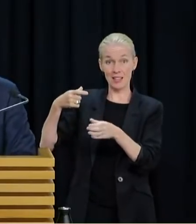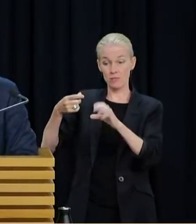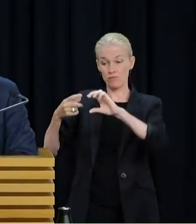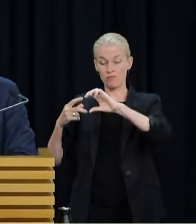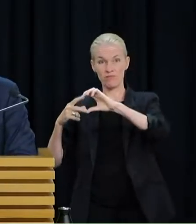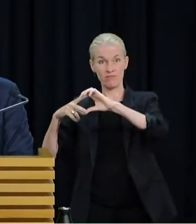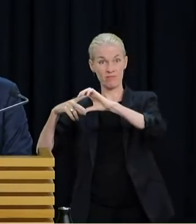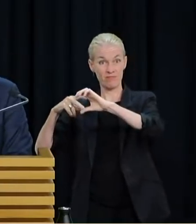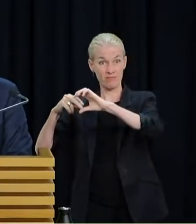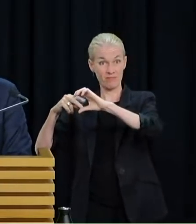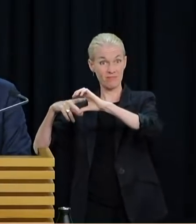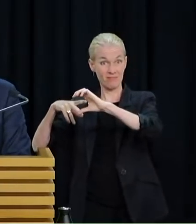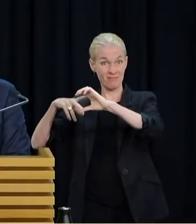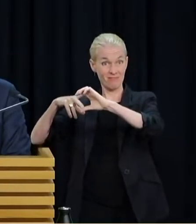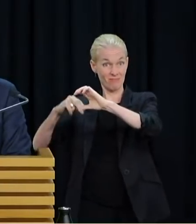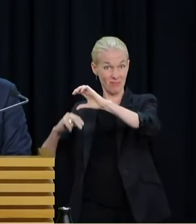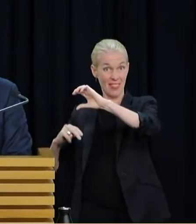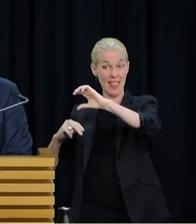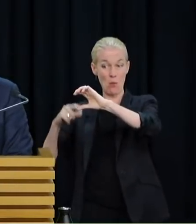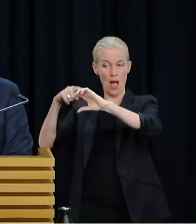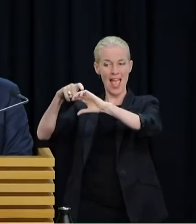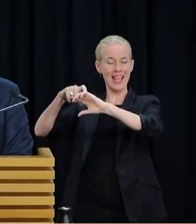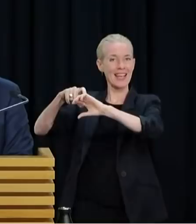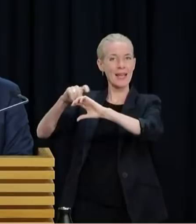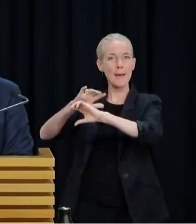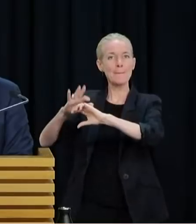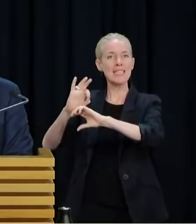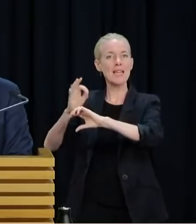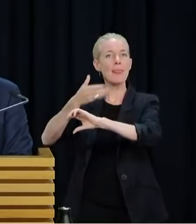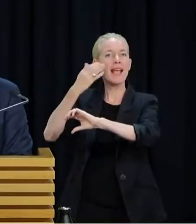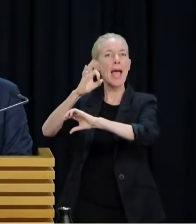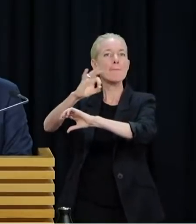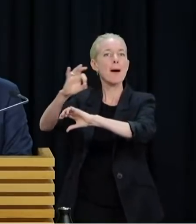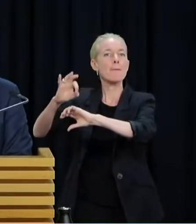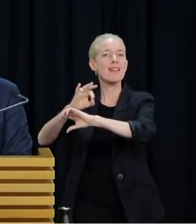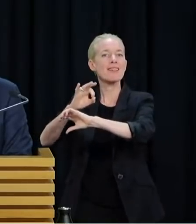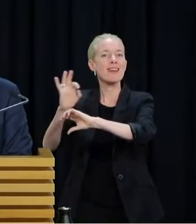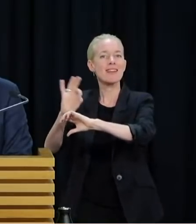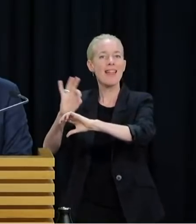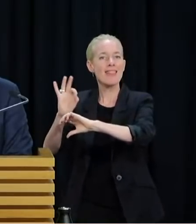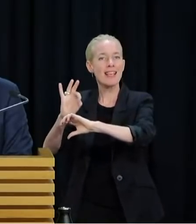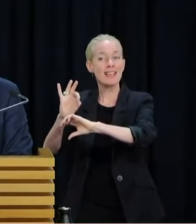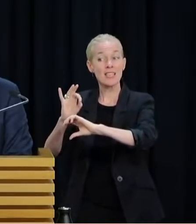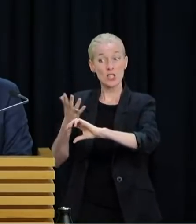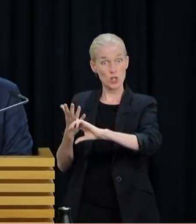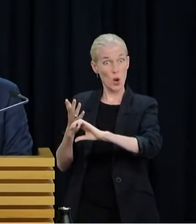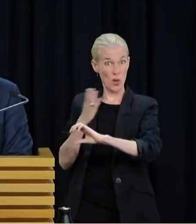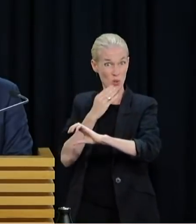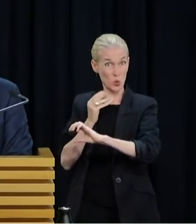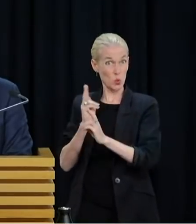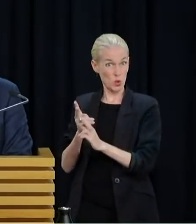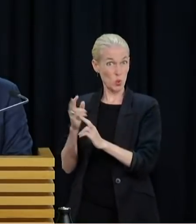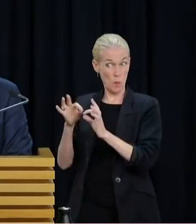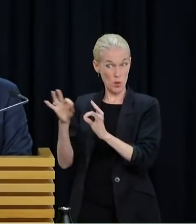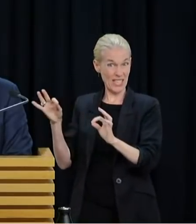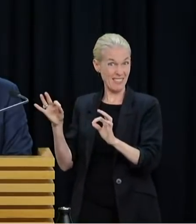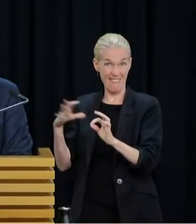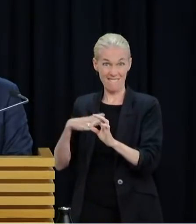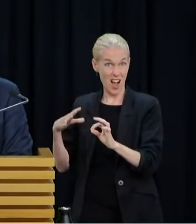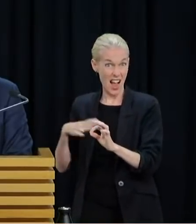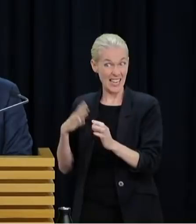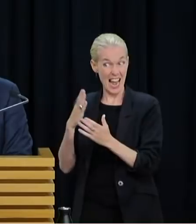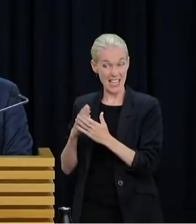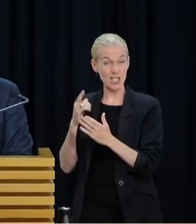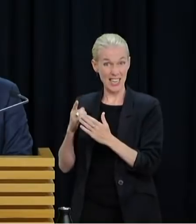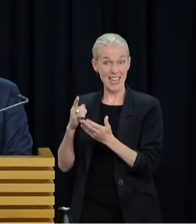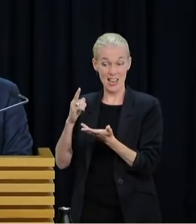being drawn up into the. If you get air bubbles, then you have to go through this procedure. So it's both quicker, and it means in most instances they